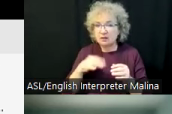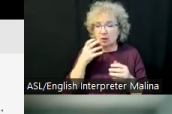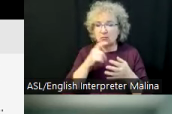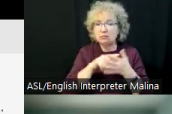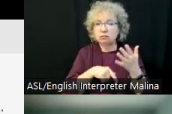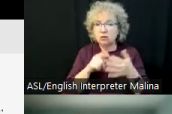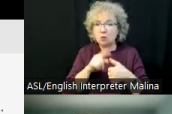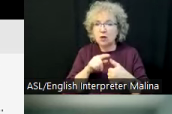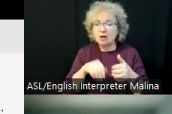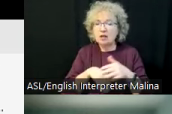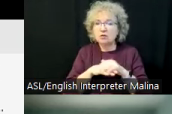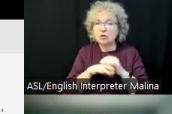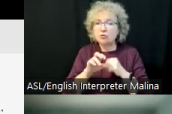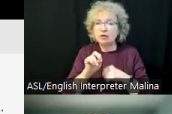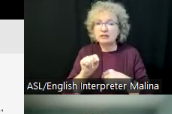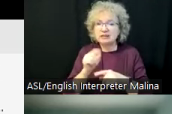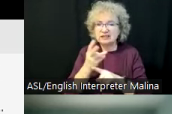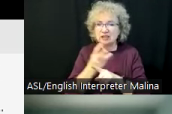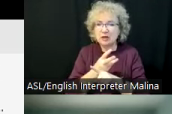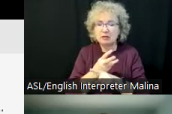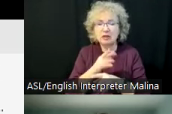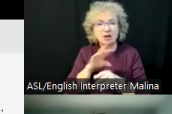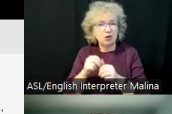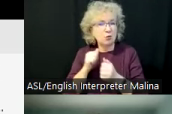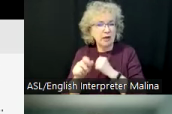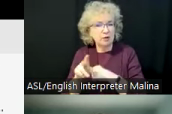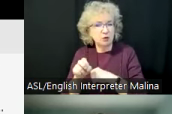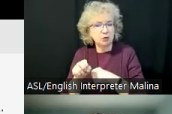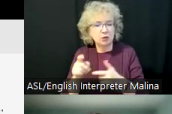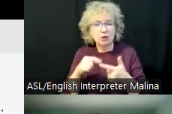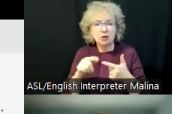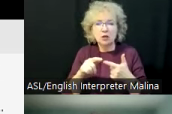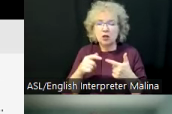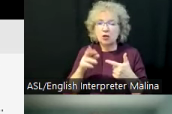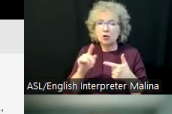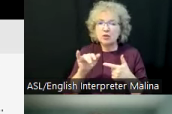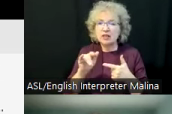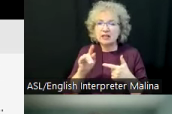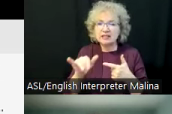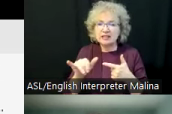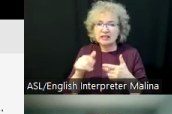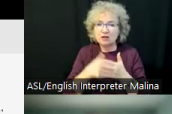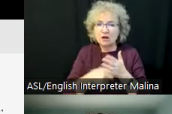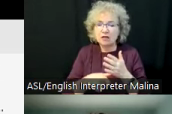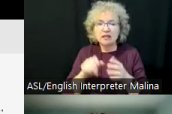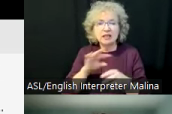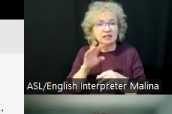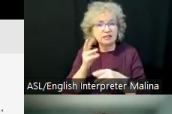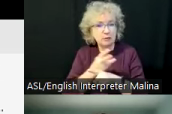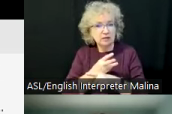months, including past due amounts. Utility costs up to six months, including past due amounts.